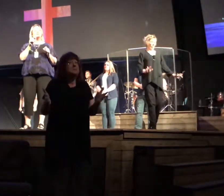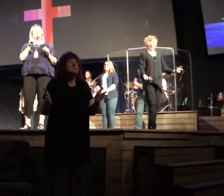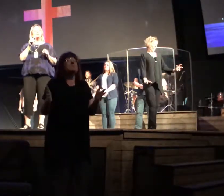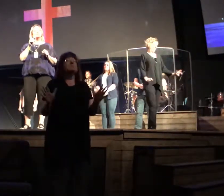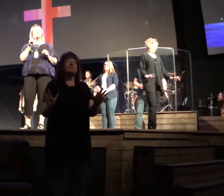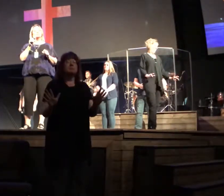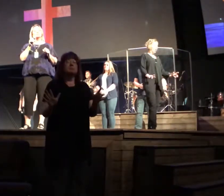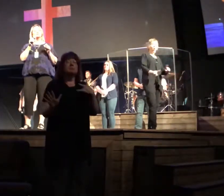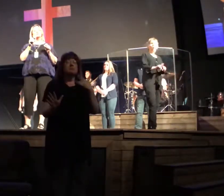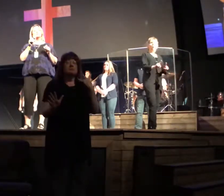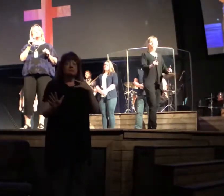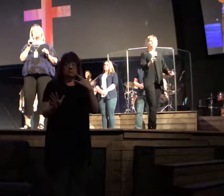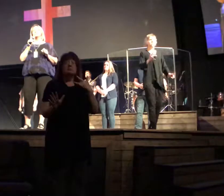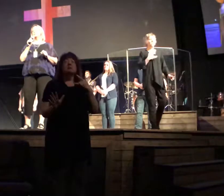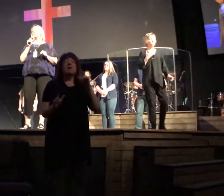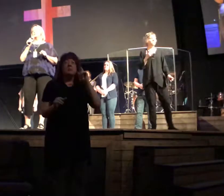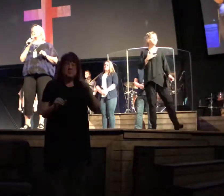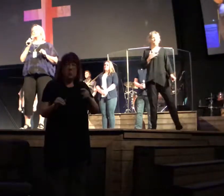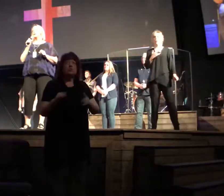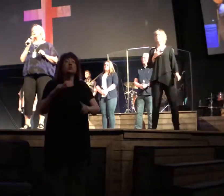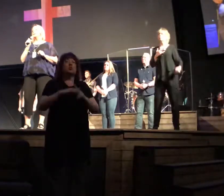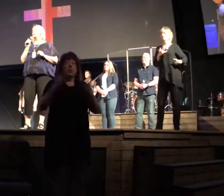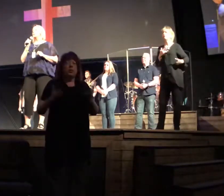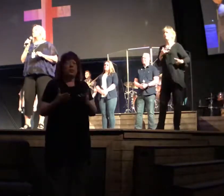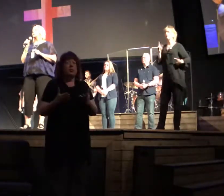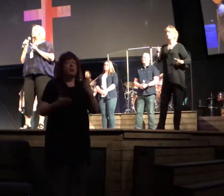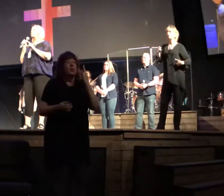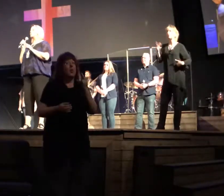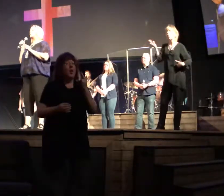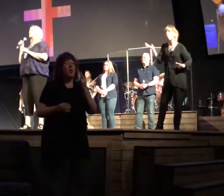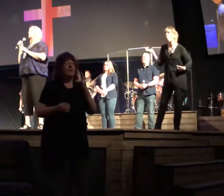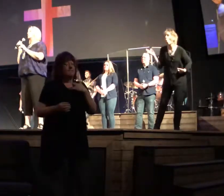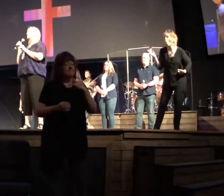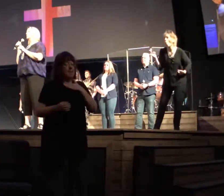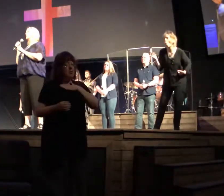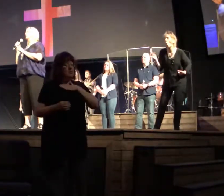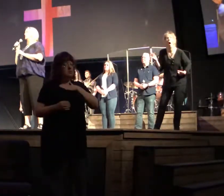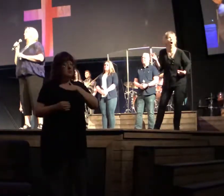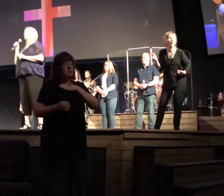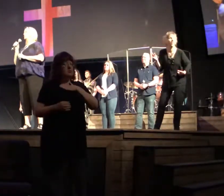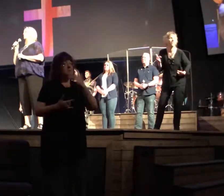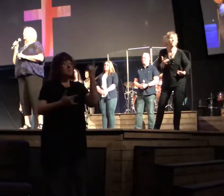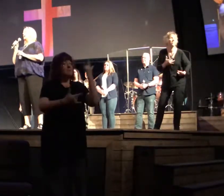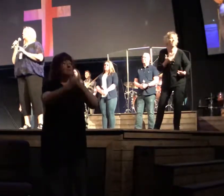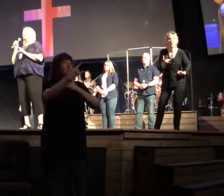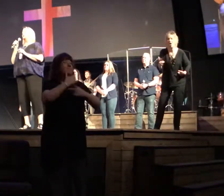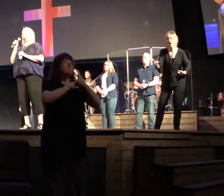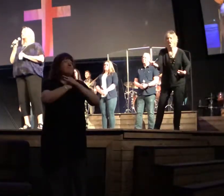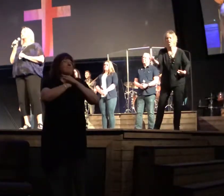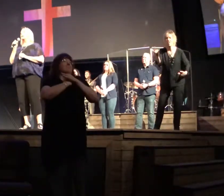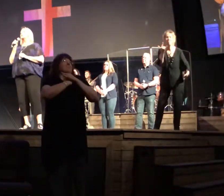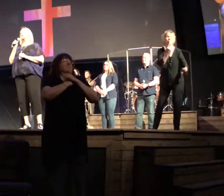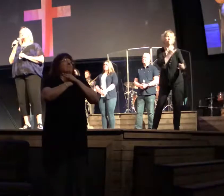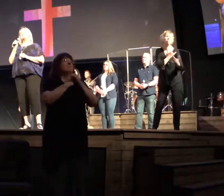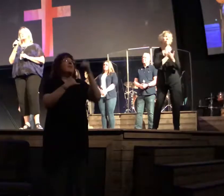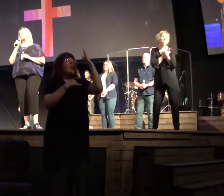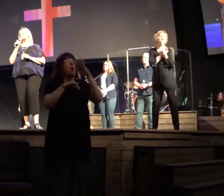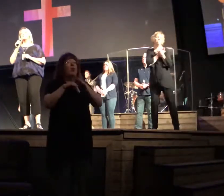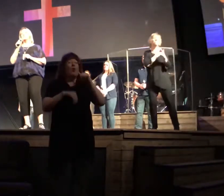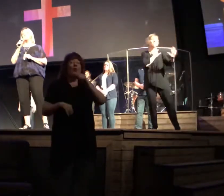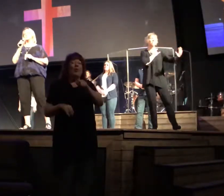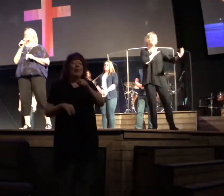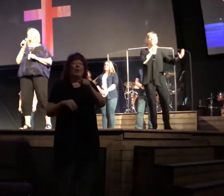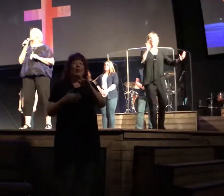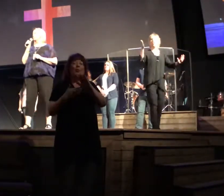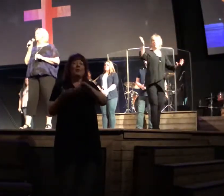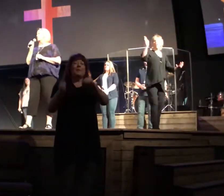But she felt that she was supposed to be here. Why? Because she felt loved. And then God called her to